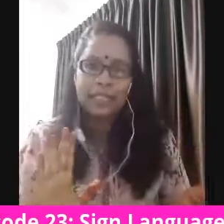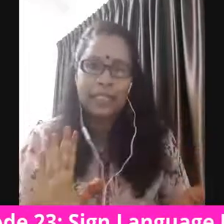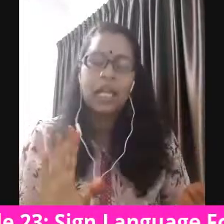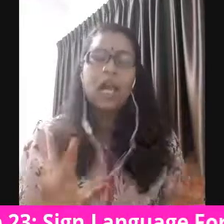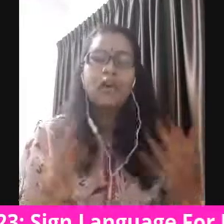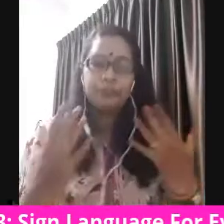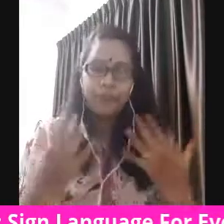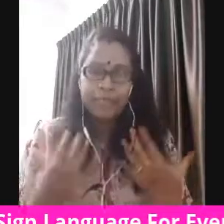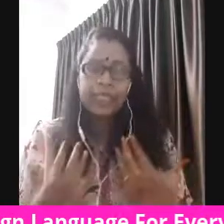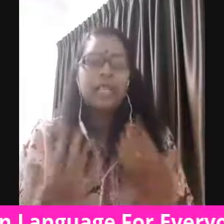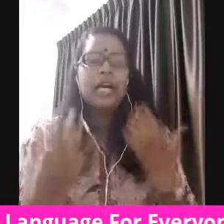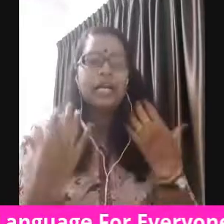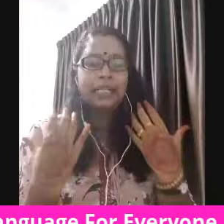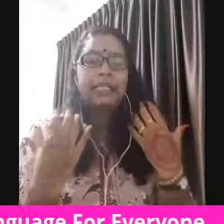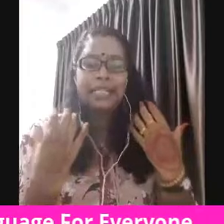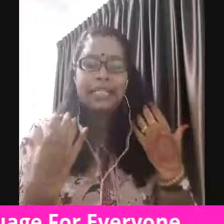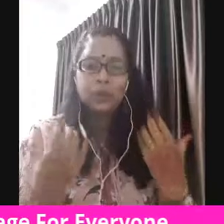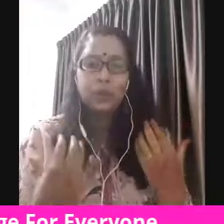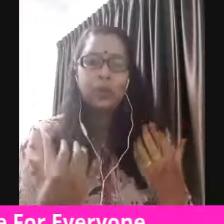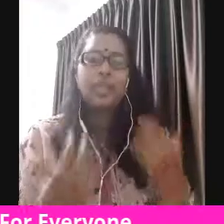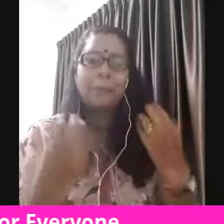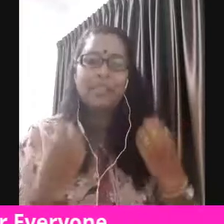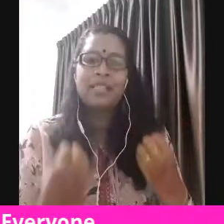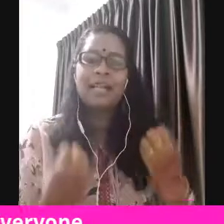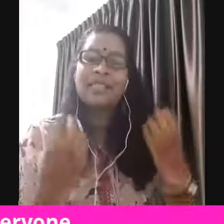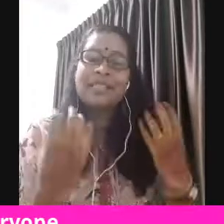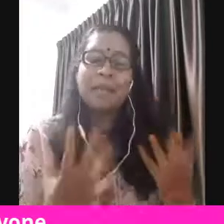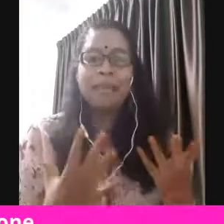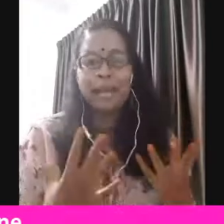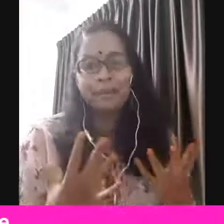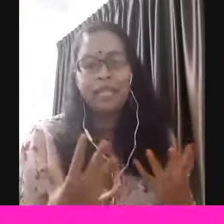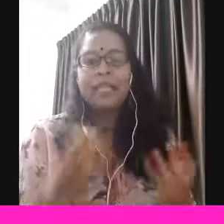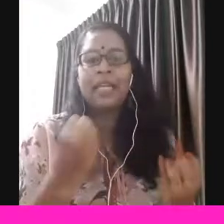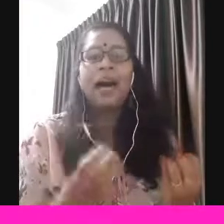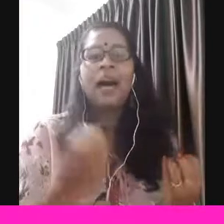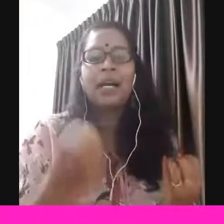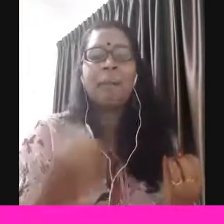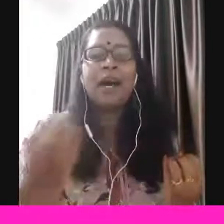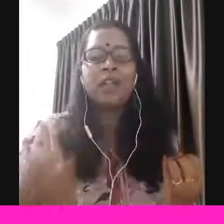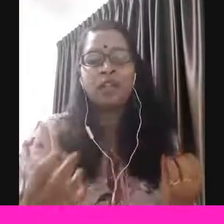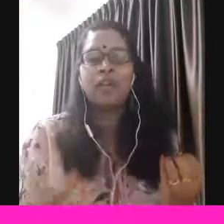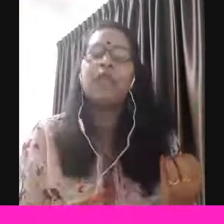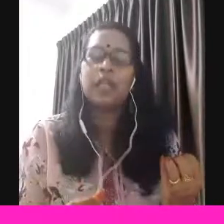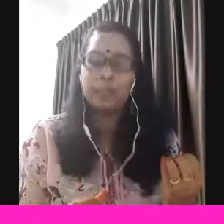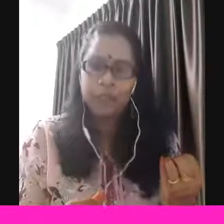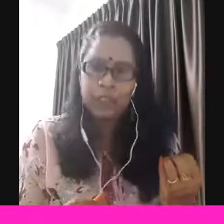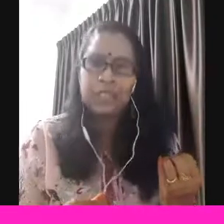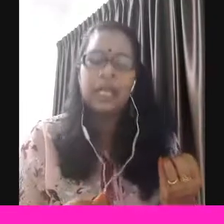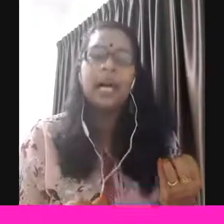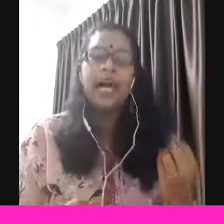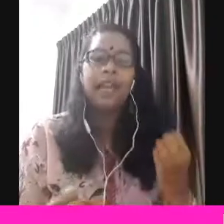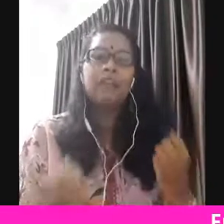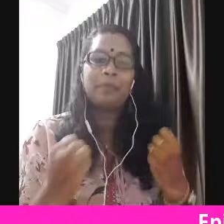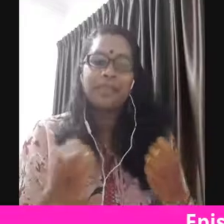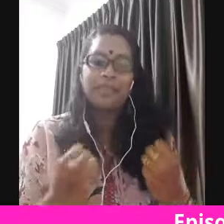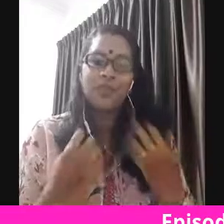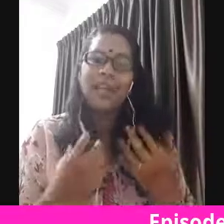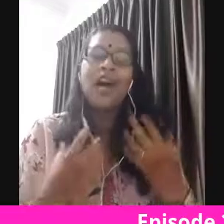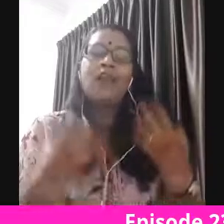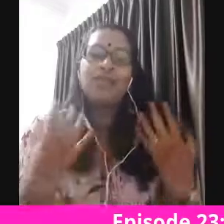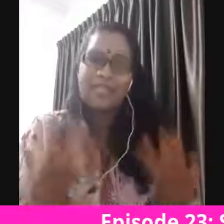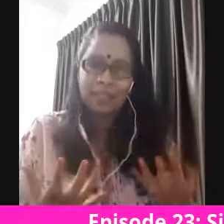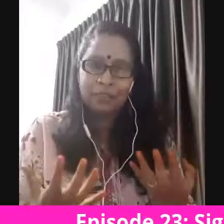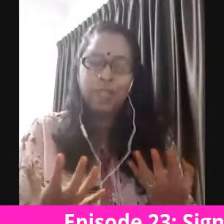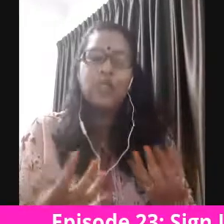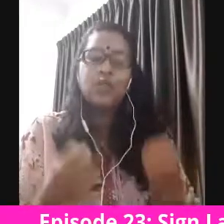not like that. We as an individual must accept them. They are a part of our community, and we must